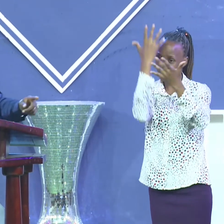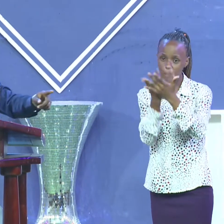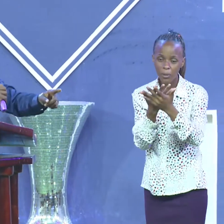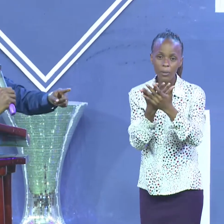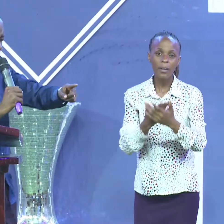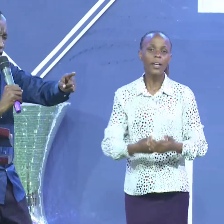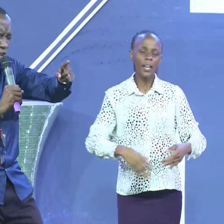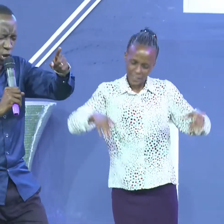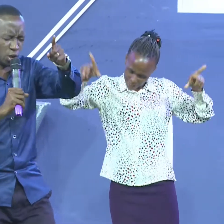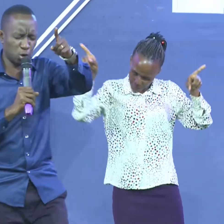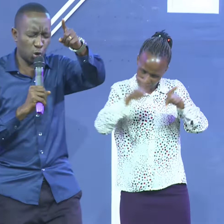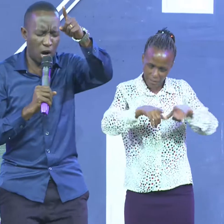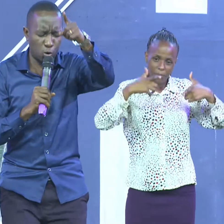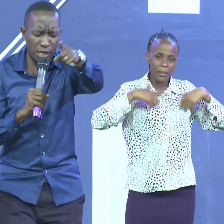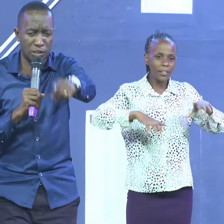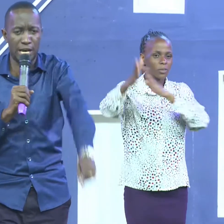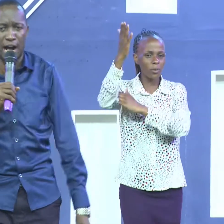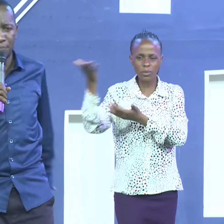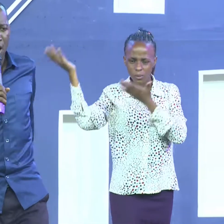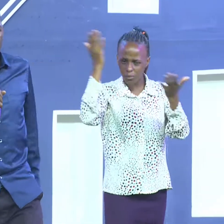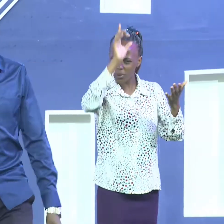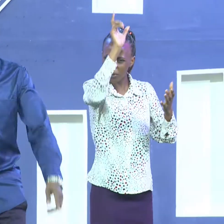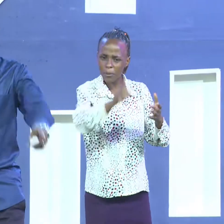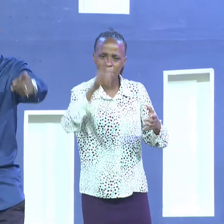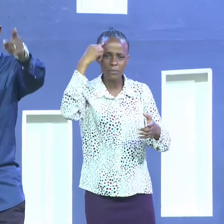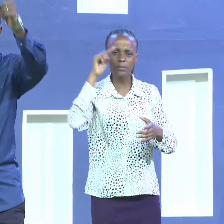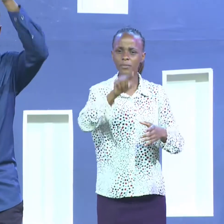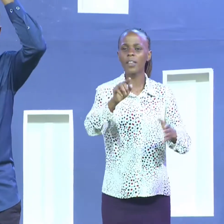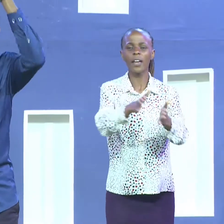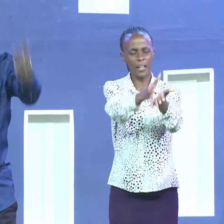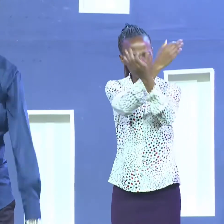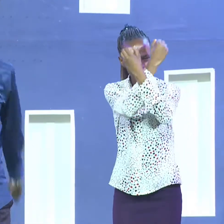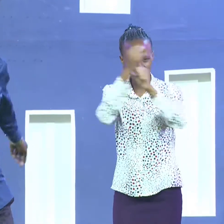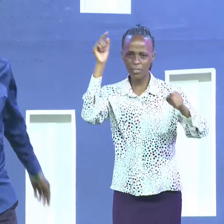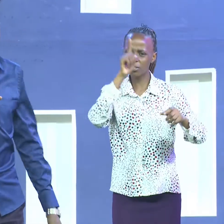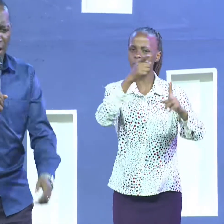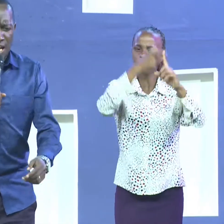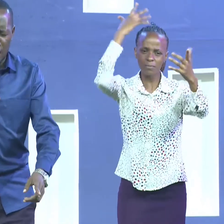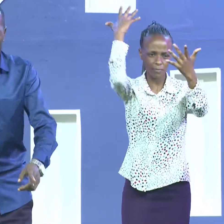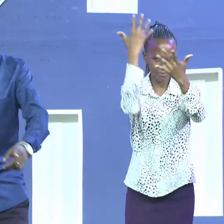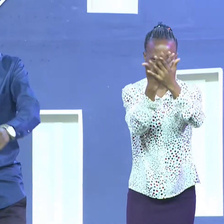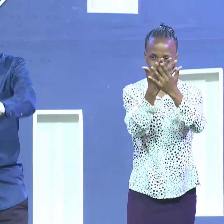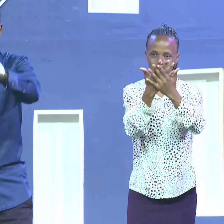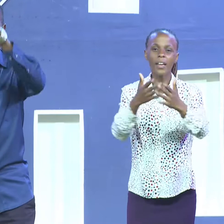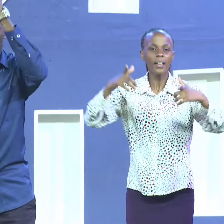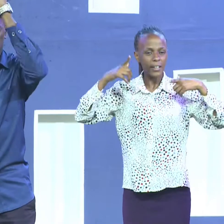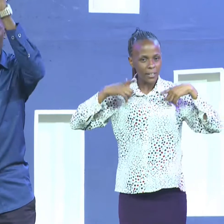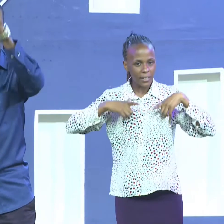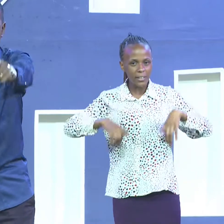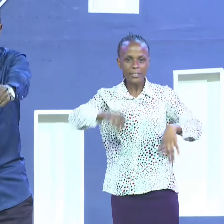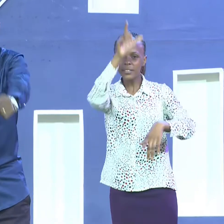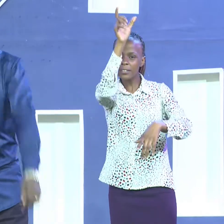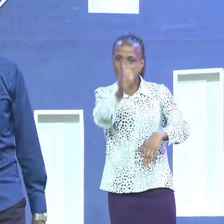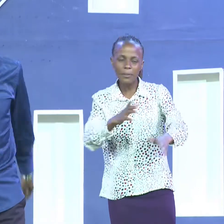out of the prison. Let there be someone the Lord brings for you who will take you out of that